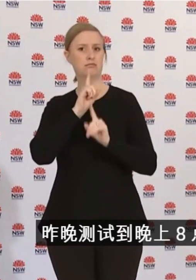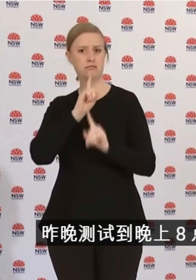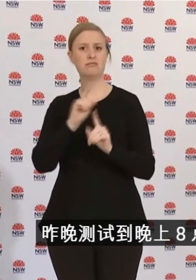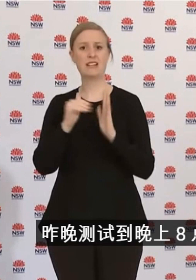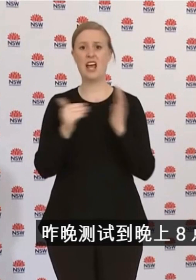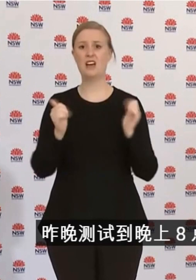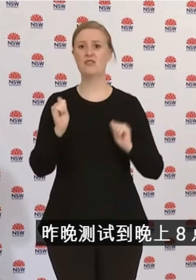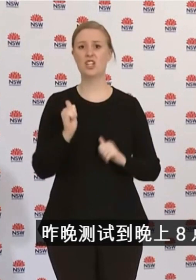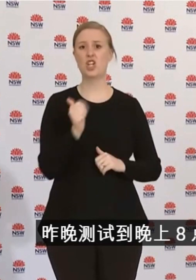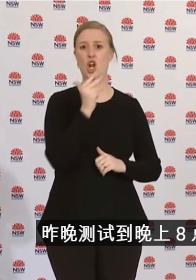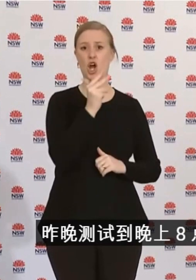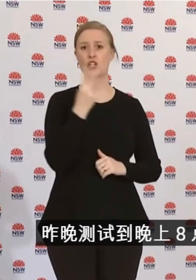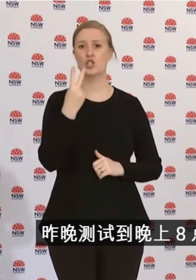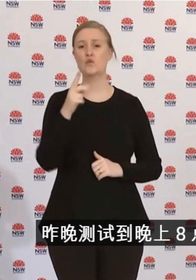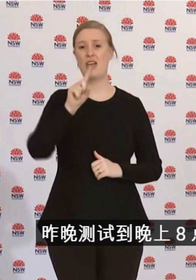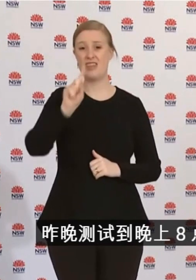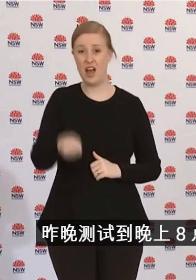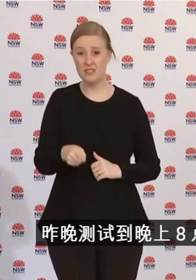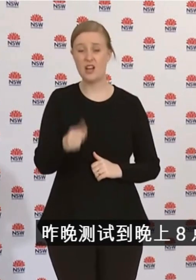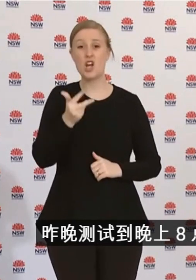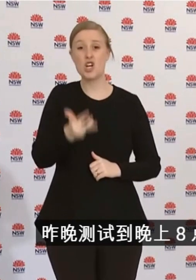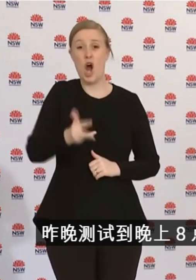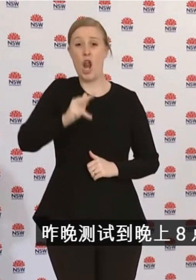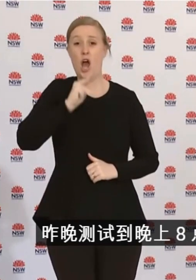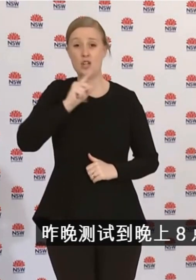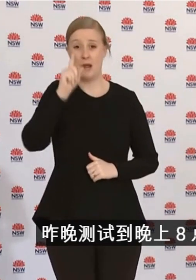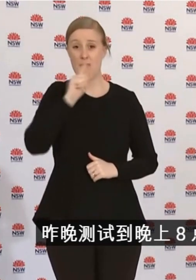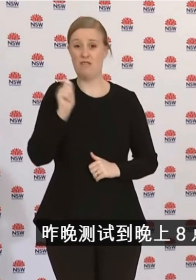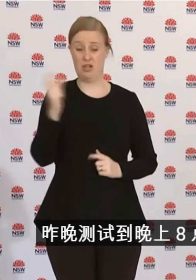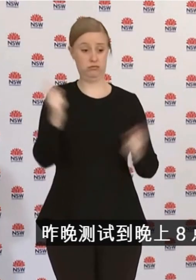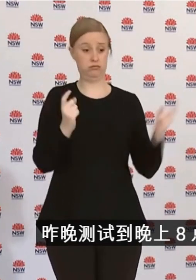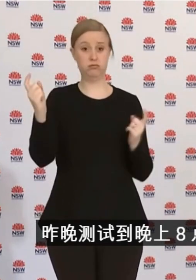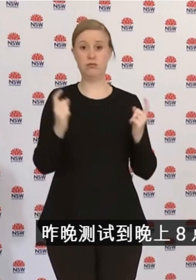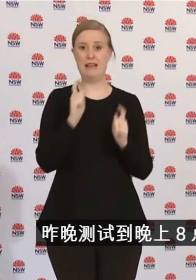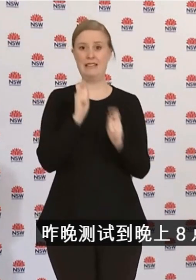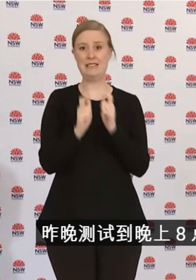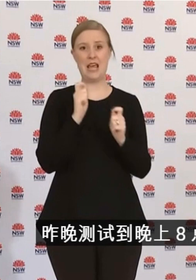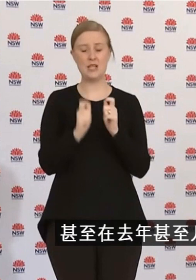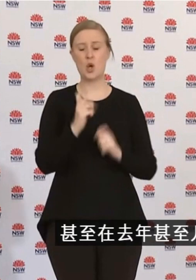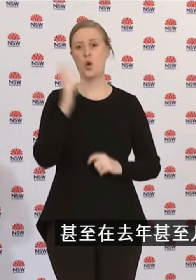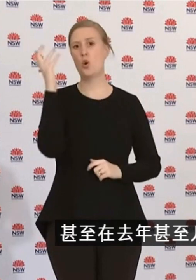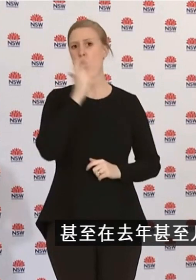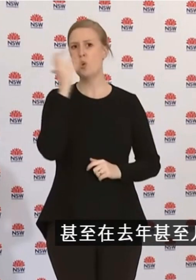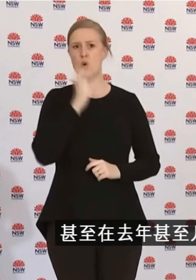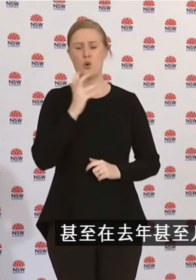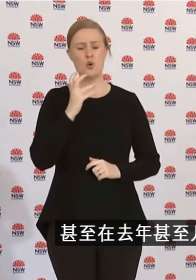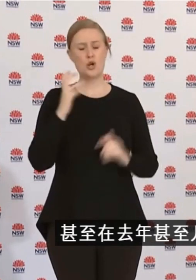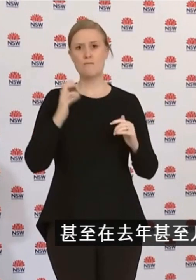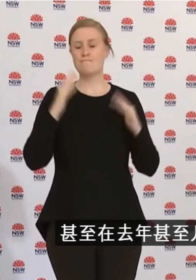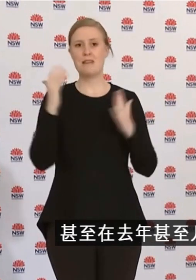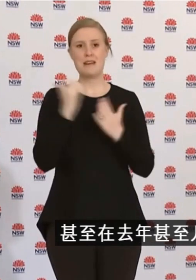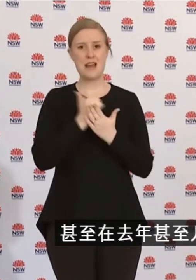93,900 tests to 8 p.m. last night. Thank you to all of our community. That is, wouldn't have even been